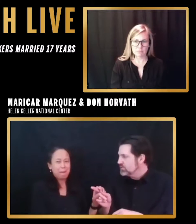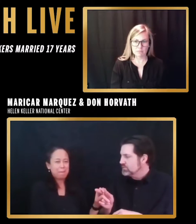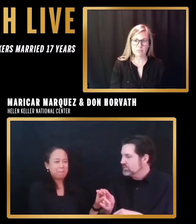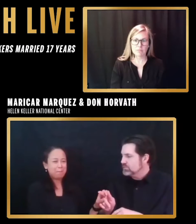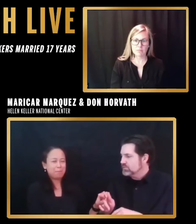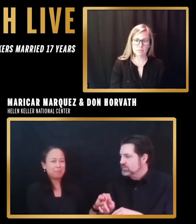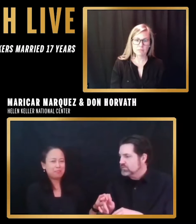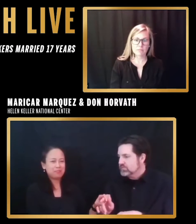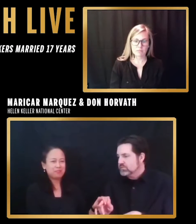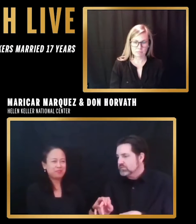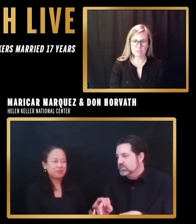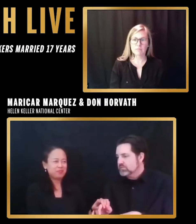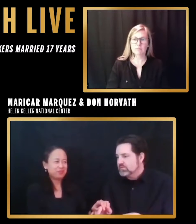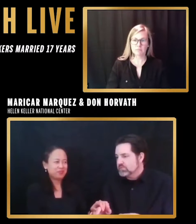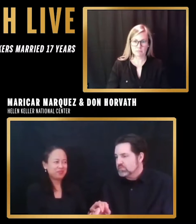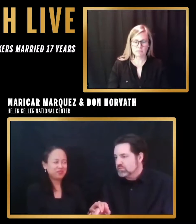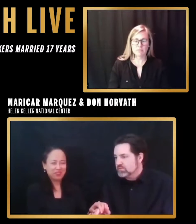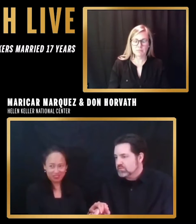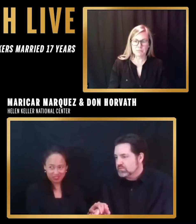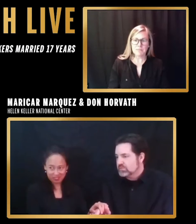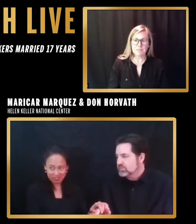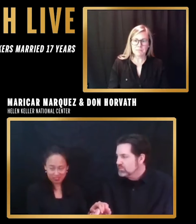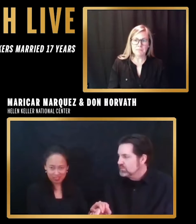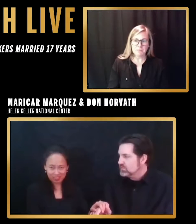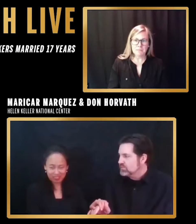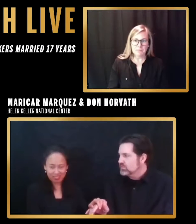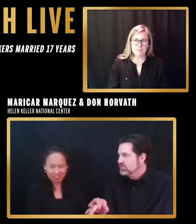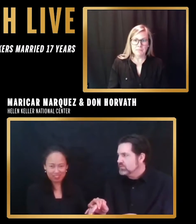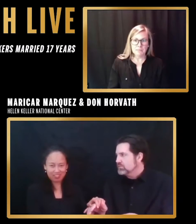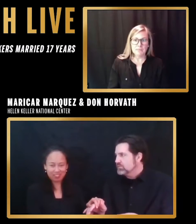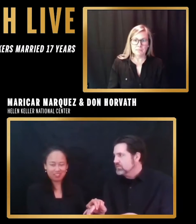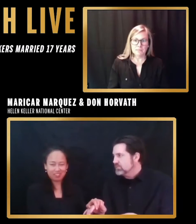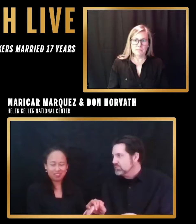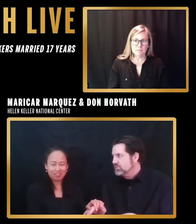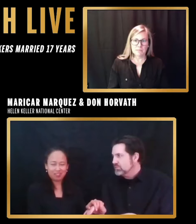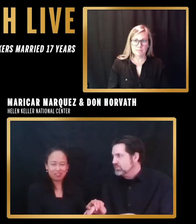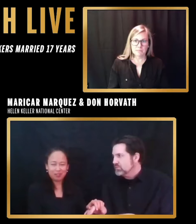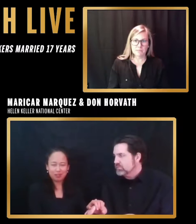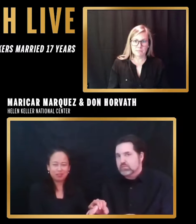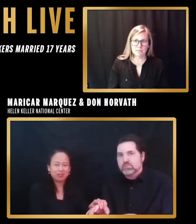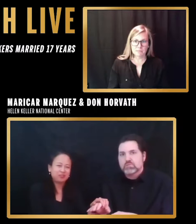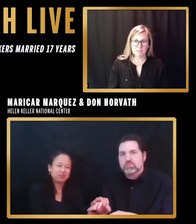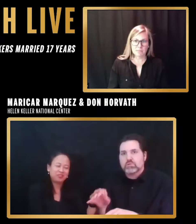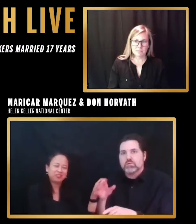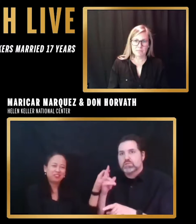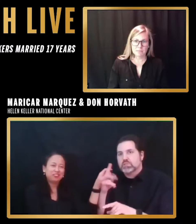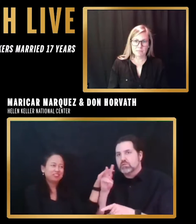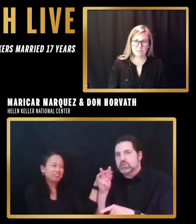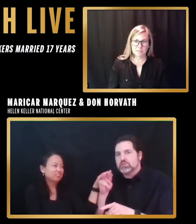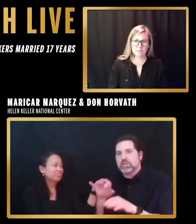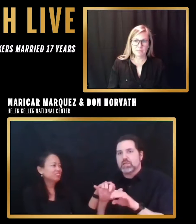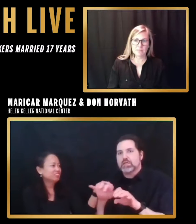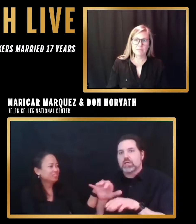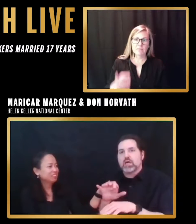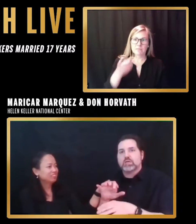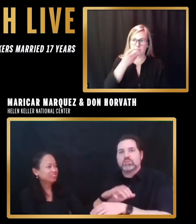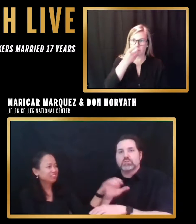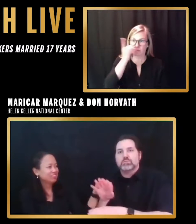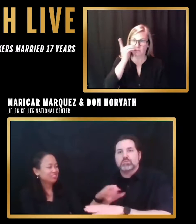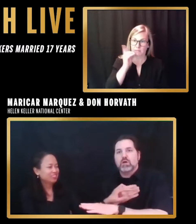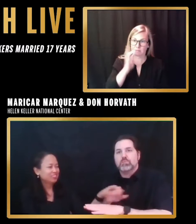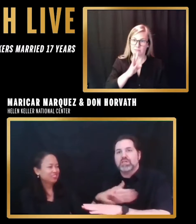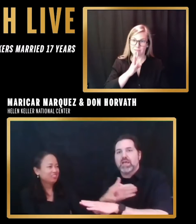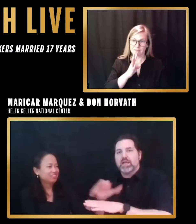messages on my Focus 14 as they come through and my email on my Focus 40 as they. So she looks like a